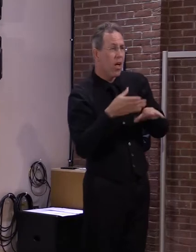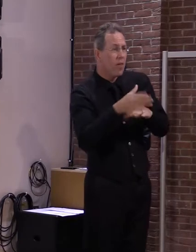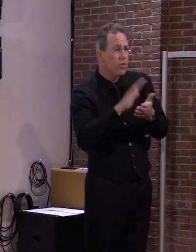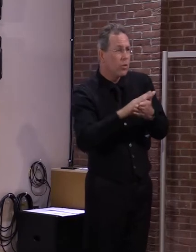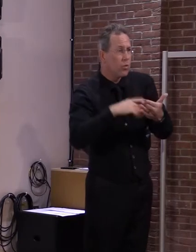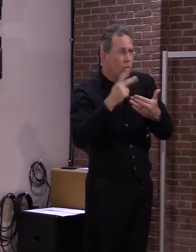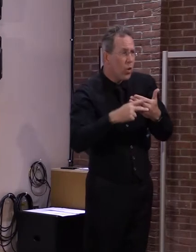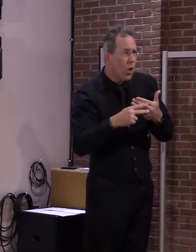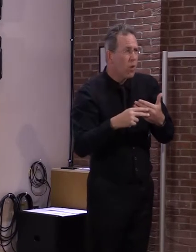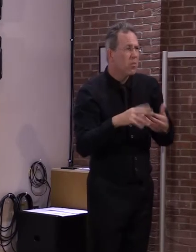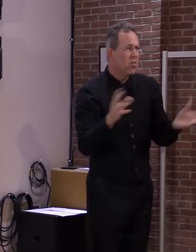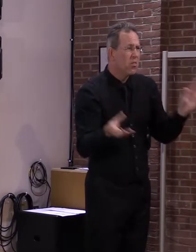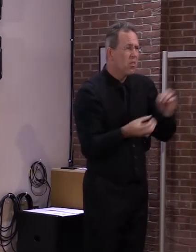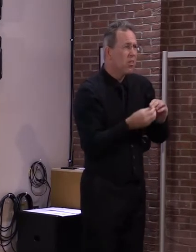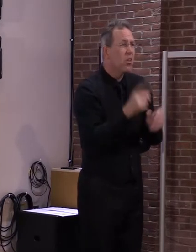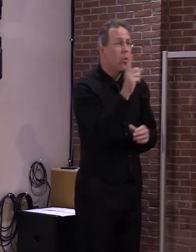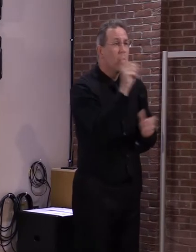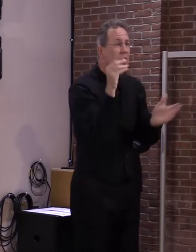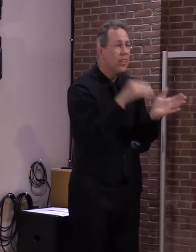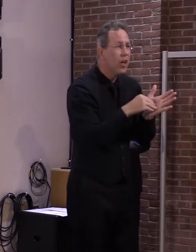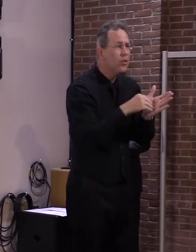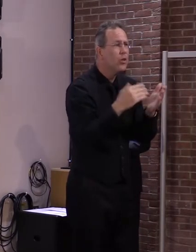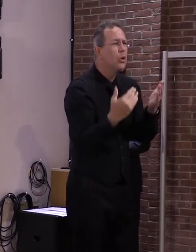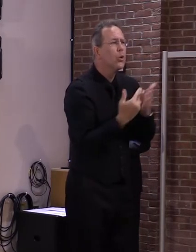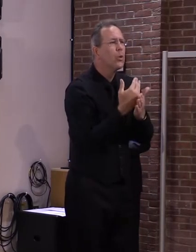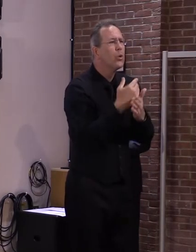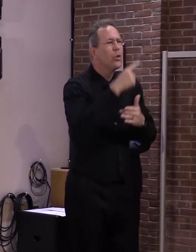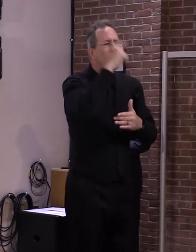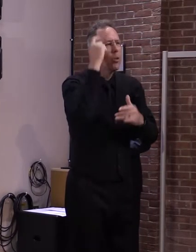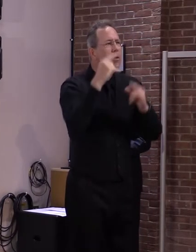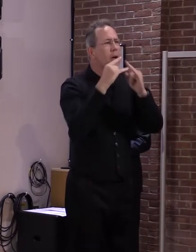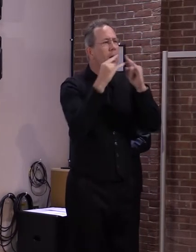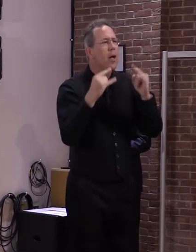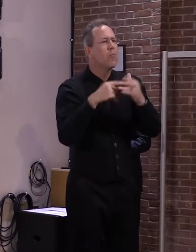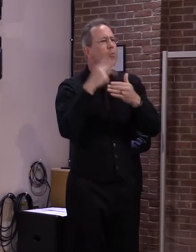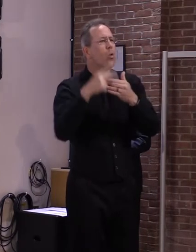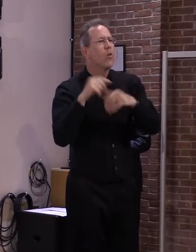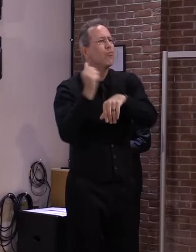31,650 new and additional summer program slots over the course of the summer.